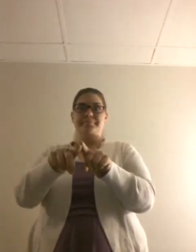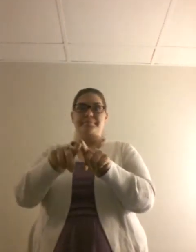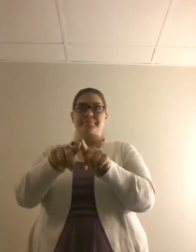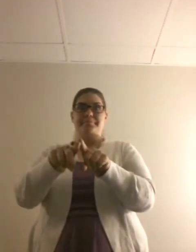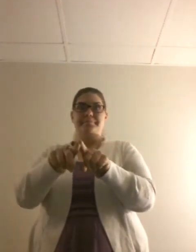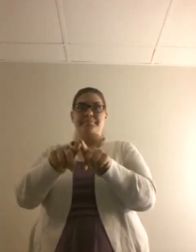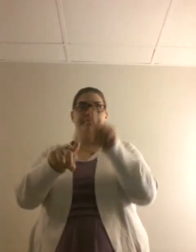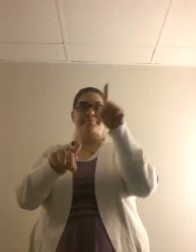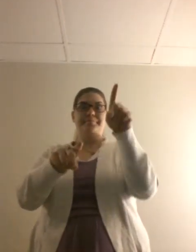say, here,